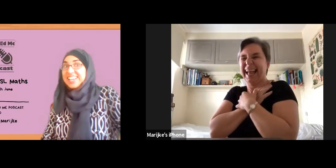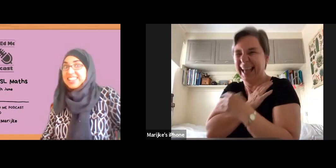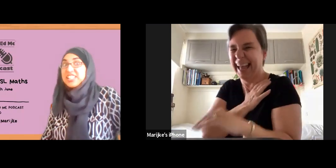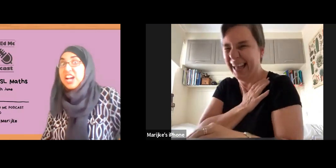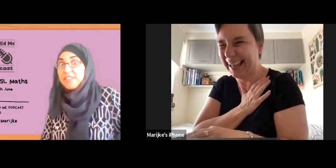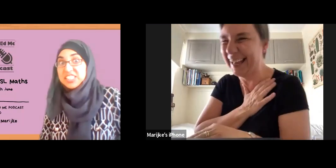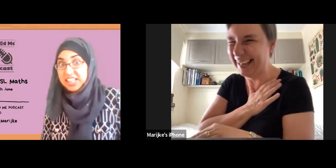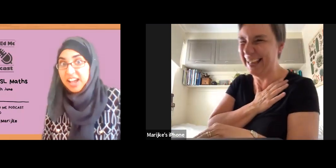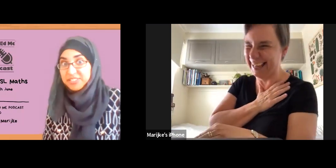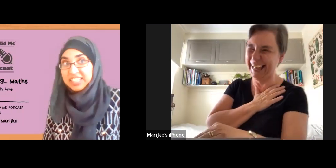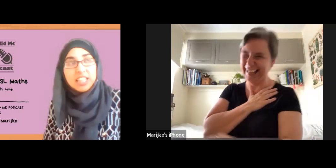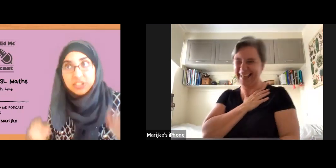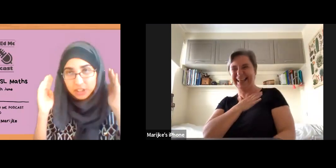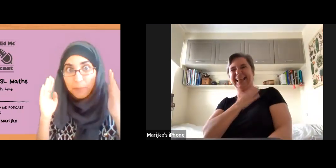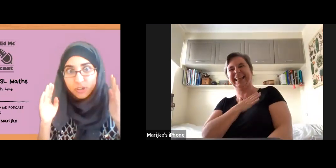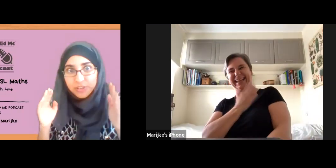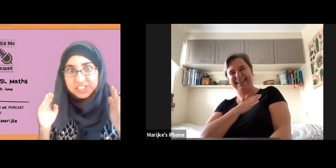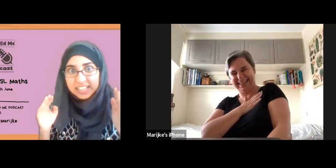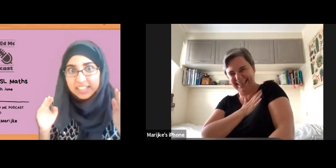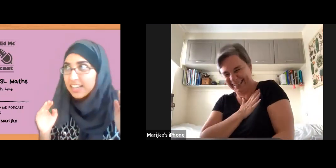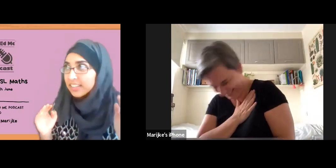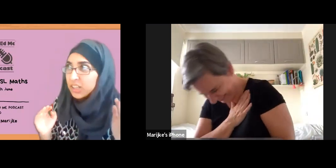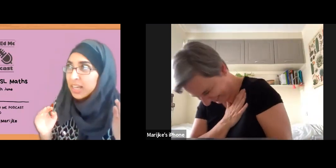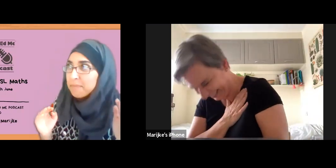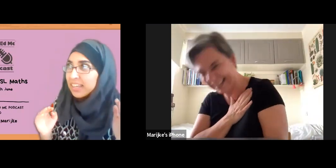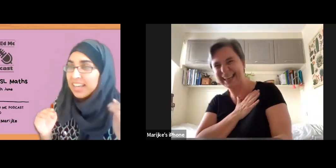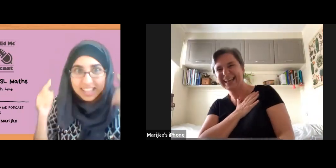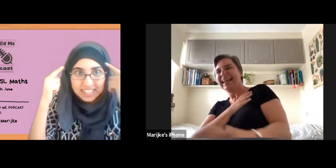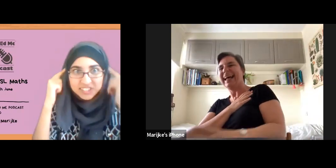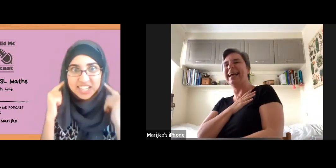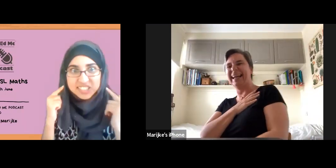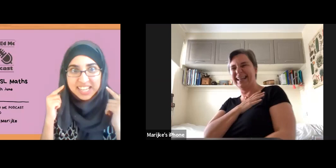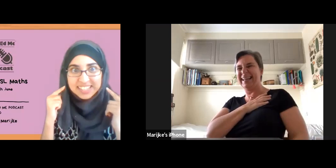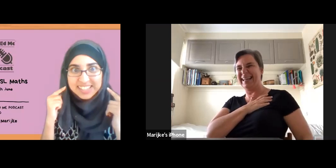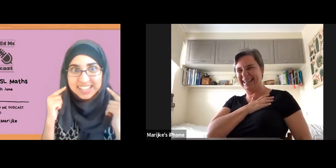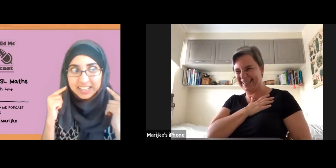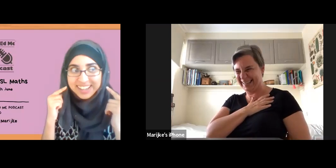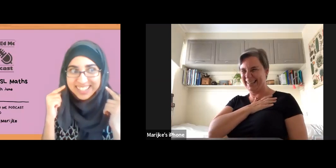their nervous laugh. They pause for a second, they look at me, and then it sinks in, and they're like,